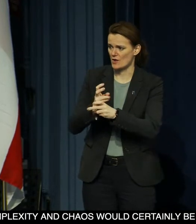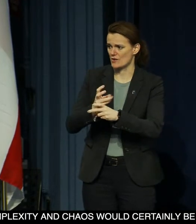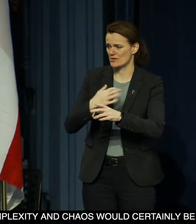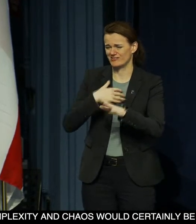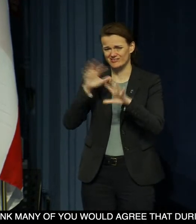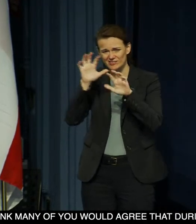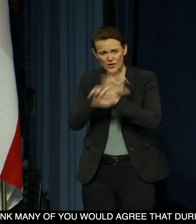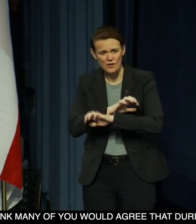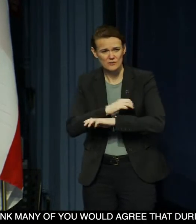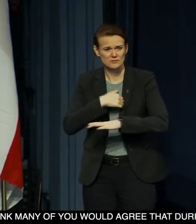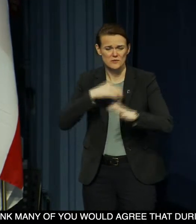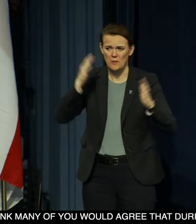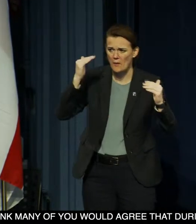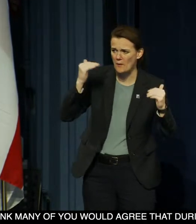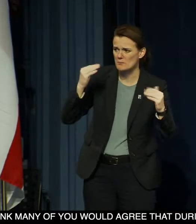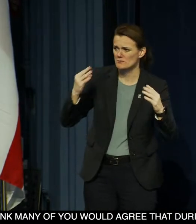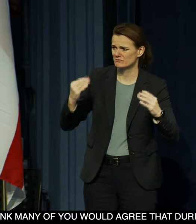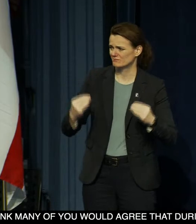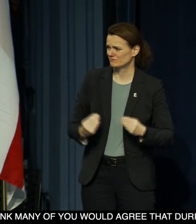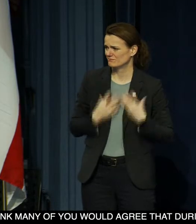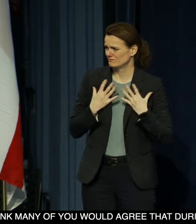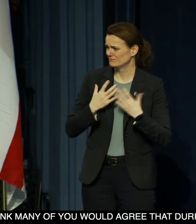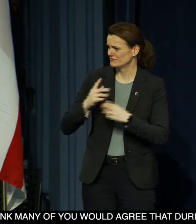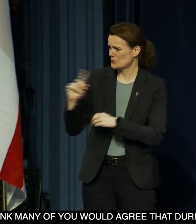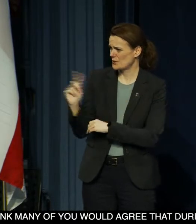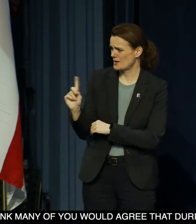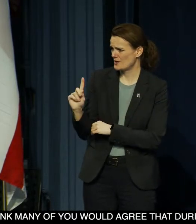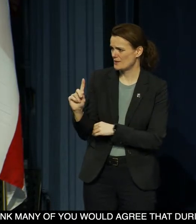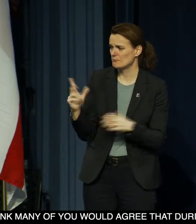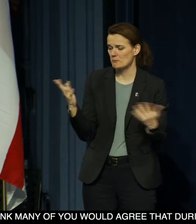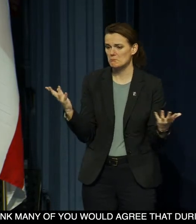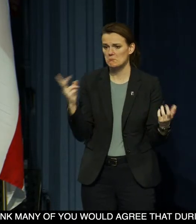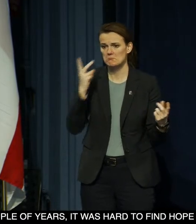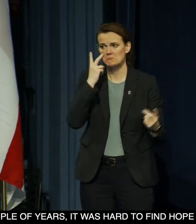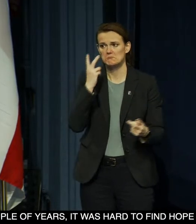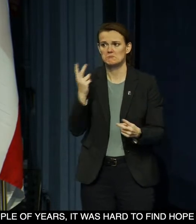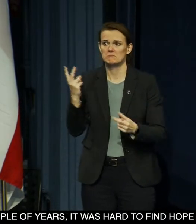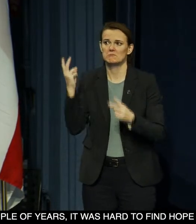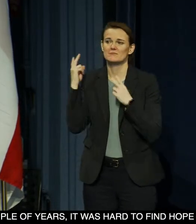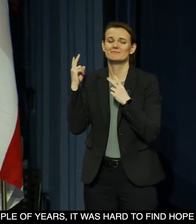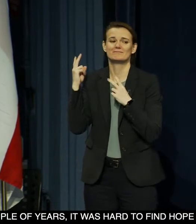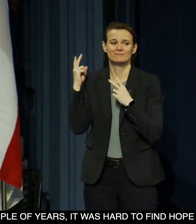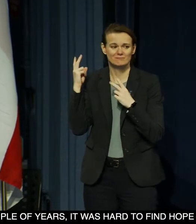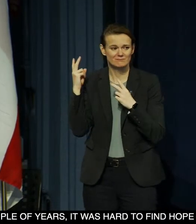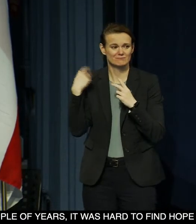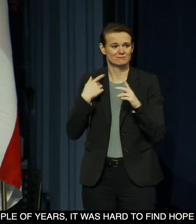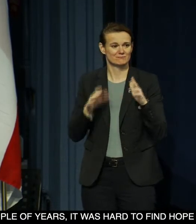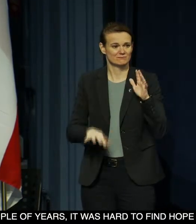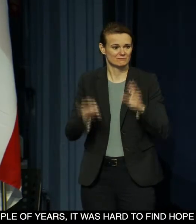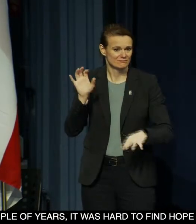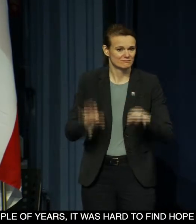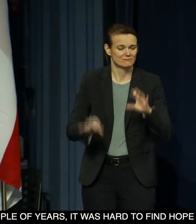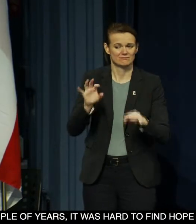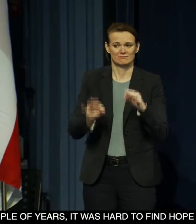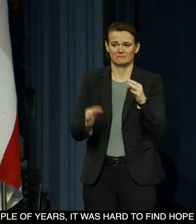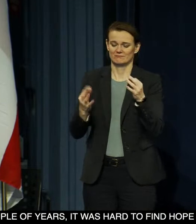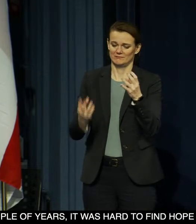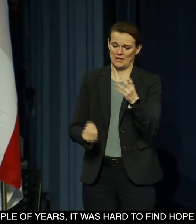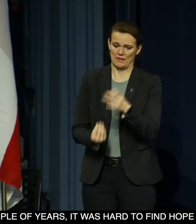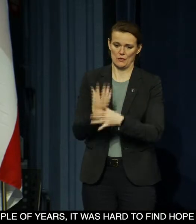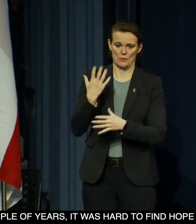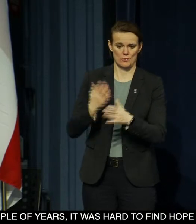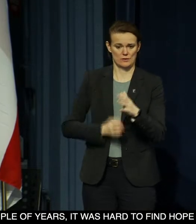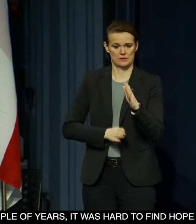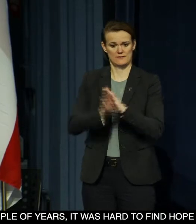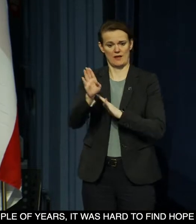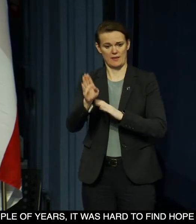and inspiration. But as I look back, in fact, there were times in which we all had an opportunity, I believe, to grow, to